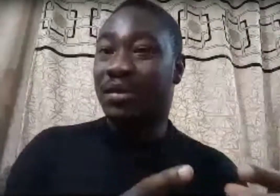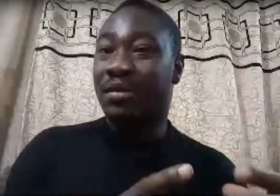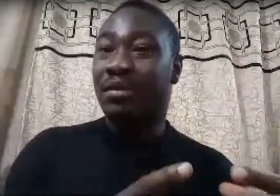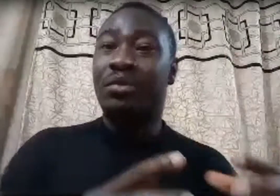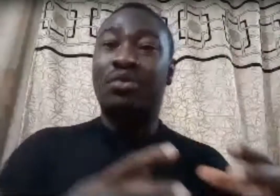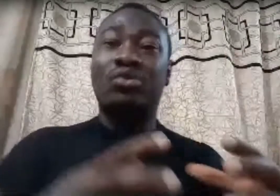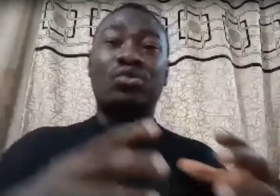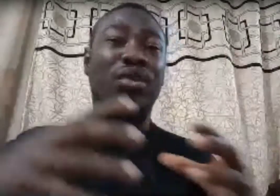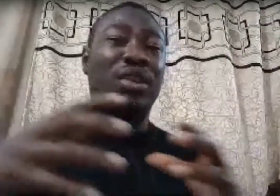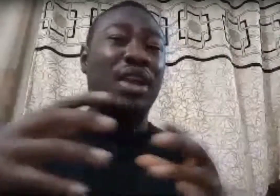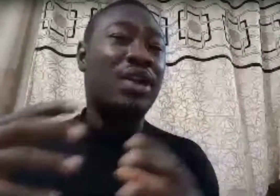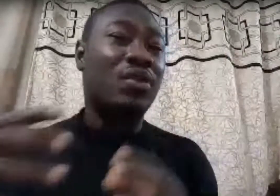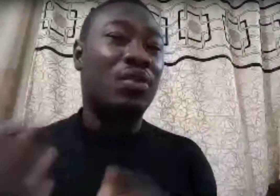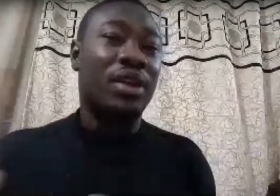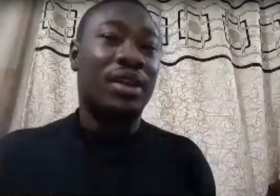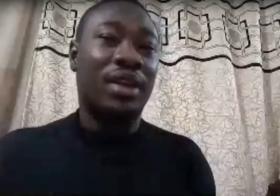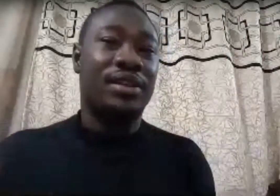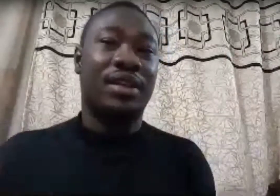999,000. For instance, you want to sign